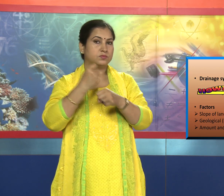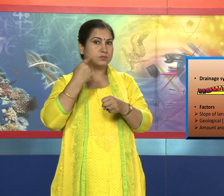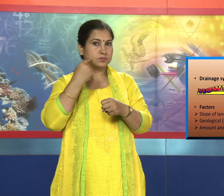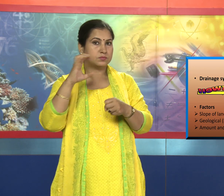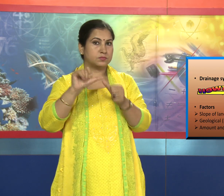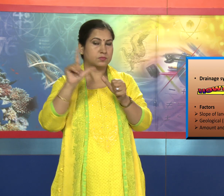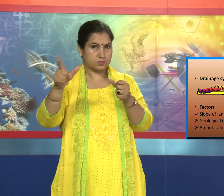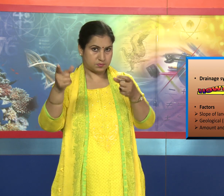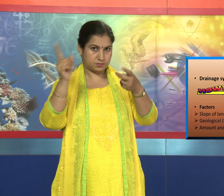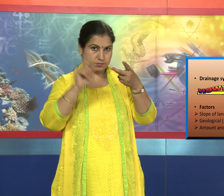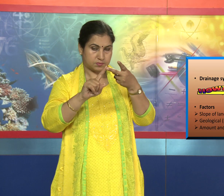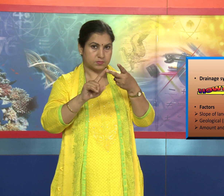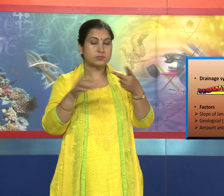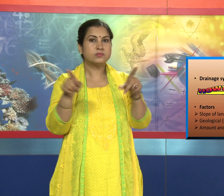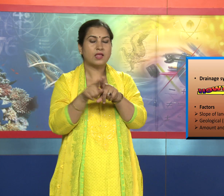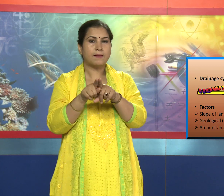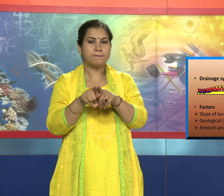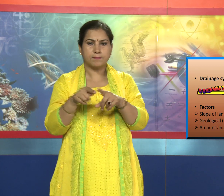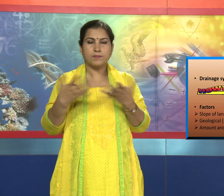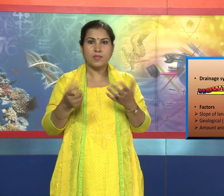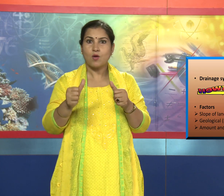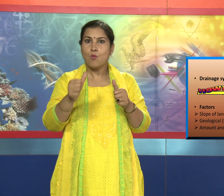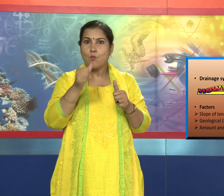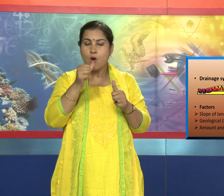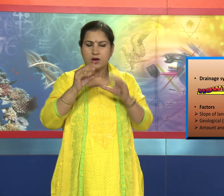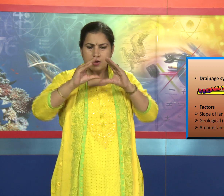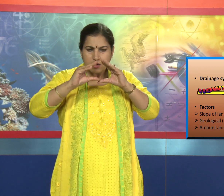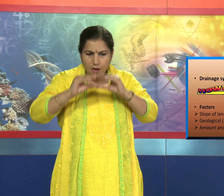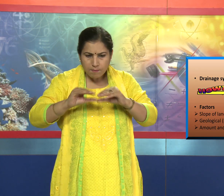and amount and velocity of water.